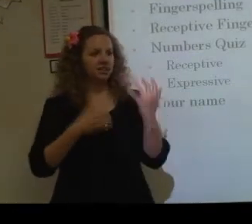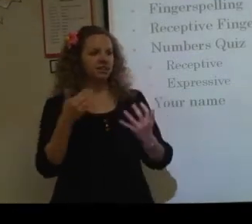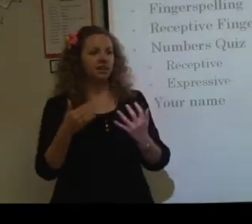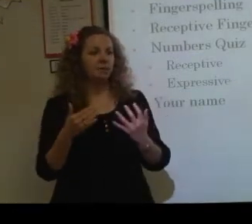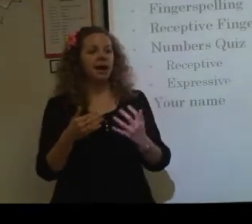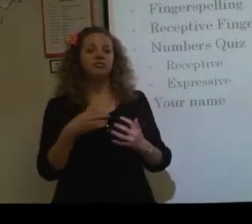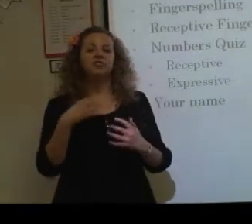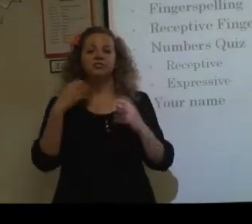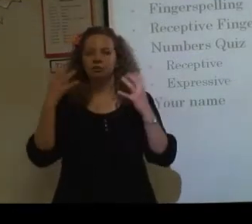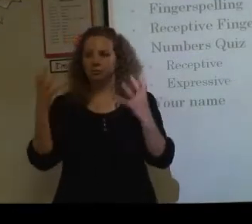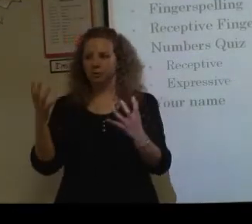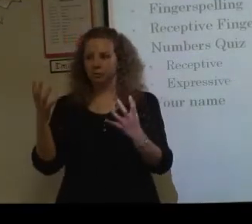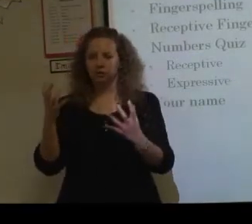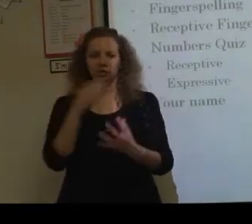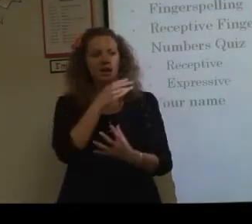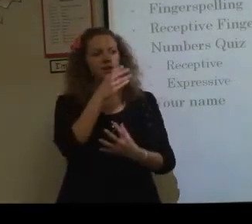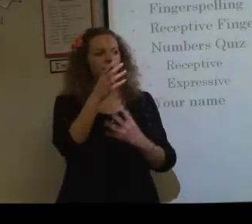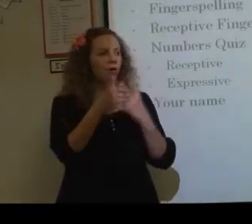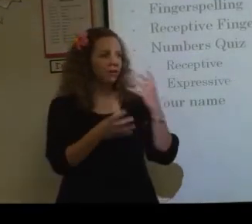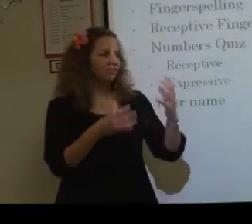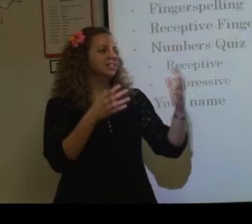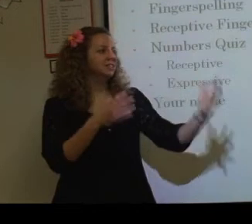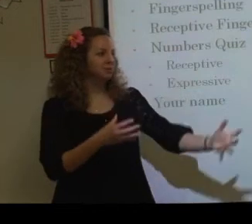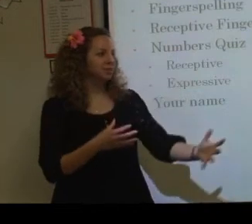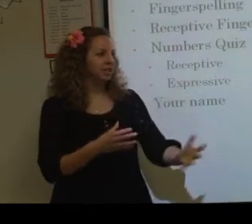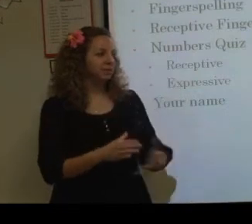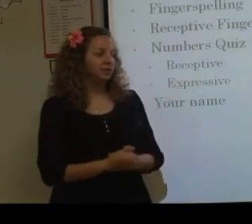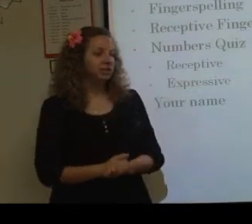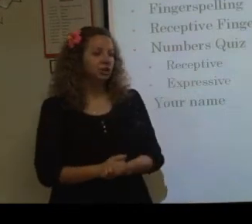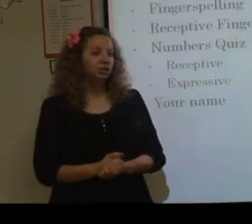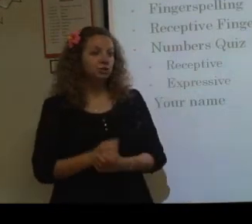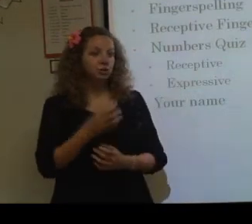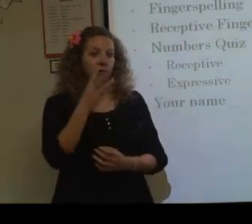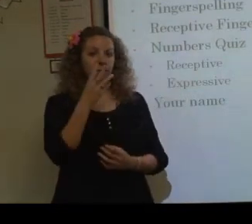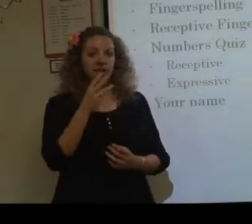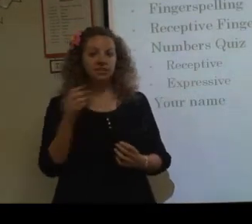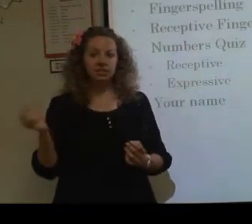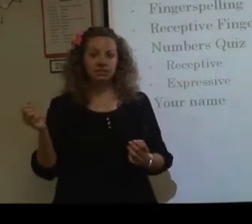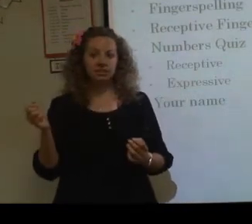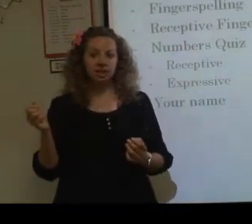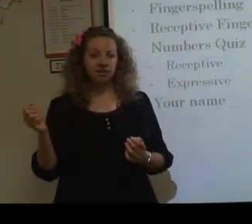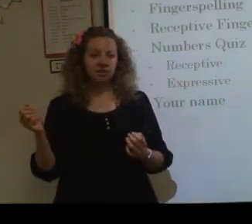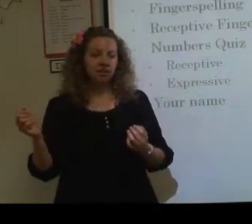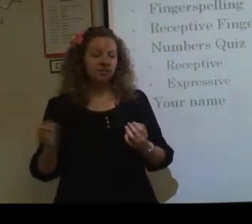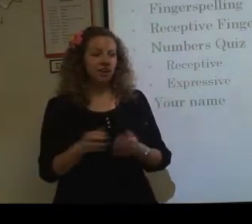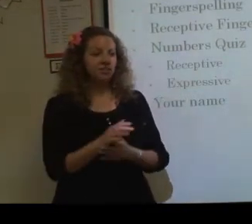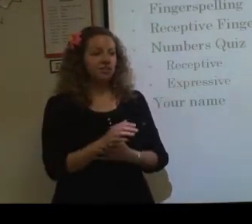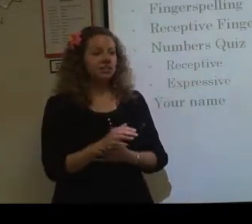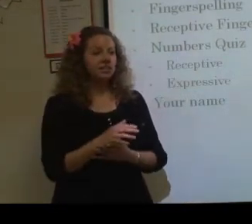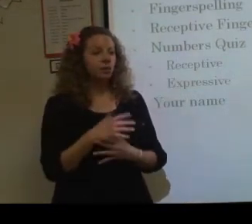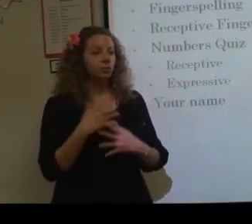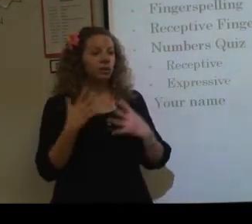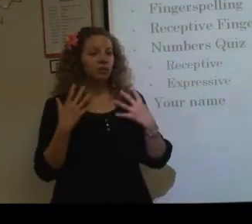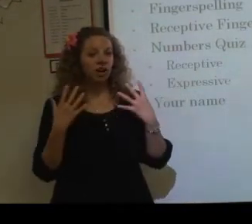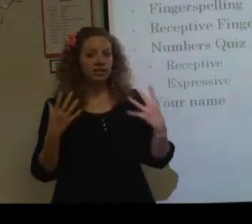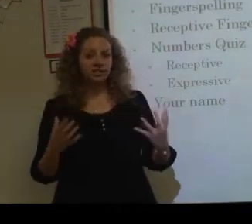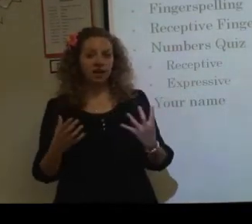letter come after that. Then you'd be able to look at it and go, oh, okay, that's what the next one is. So you want to blend the sounds together. The other thing is that whenever I